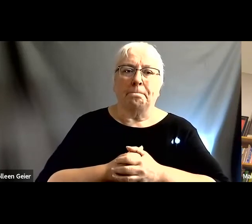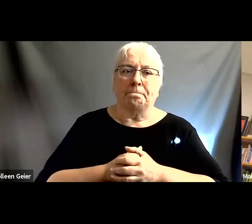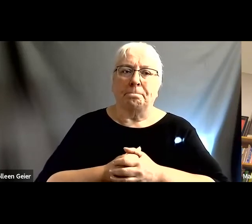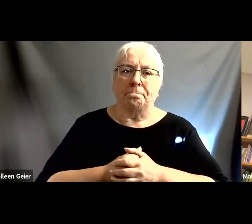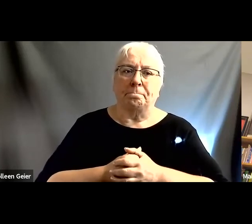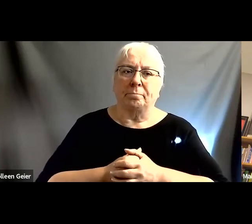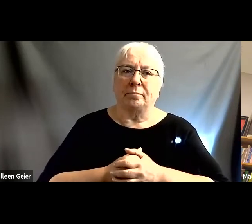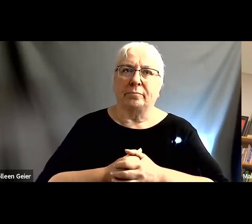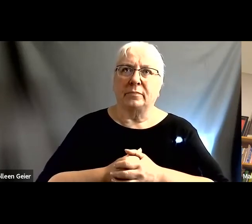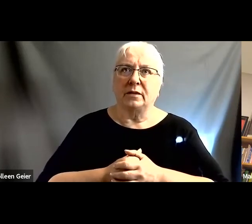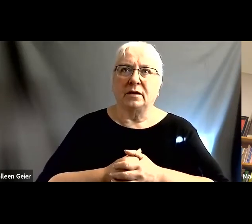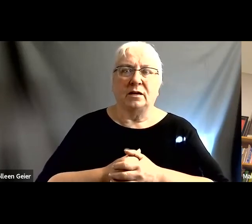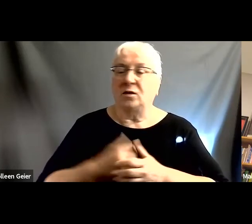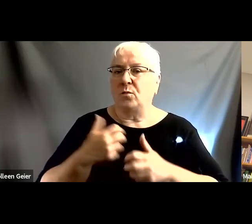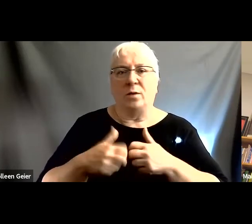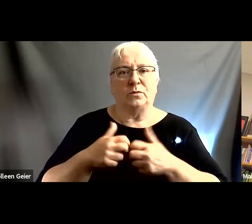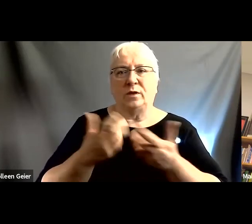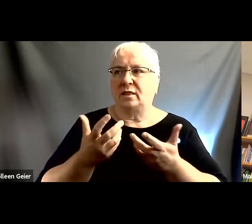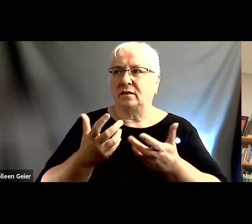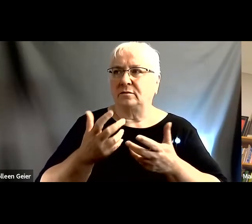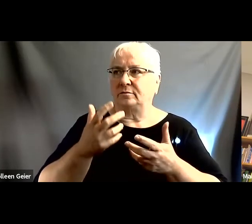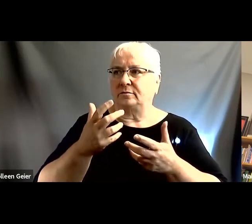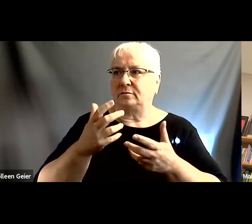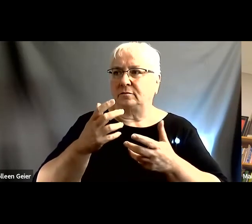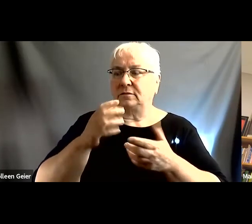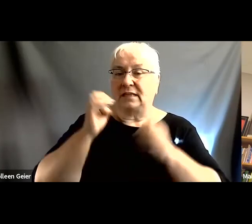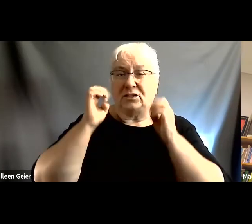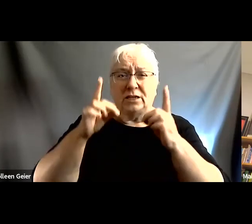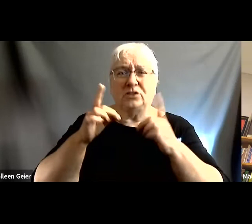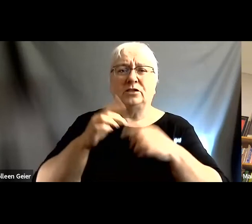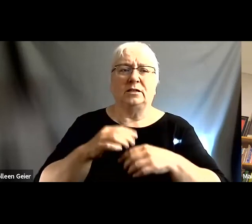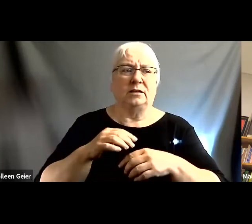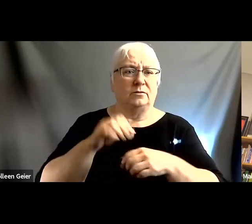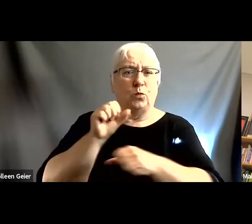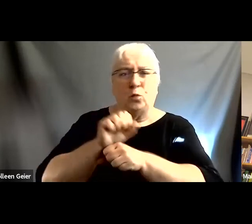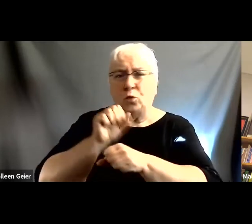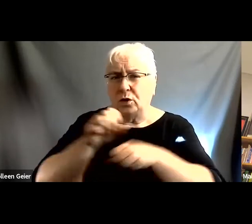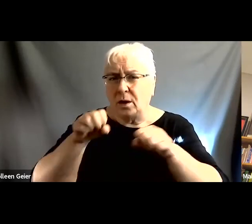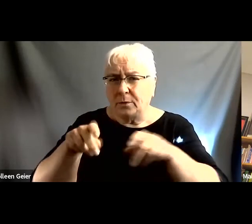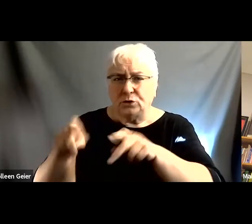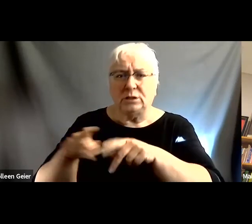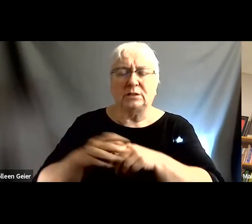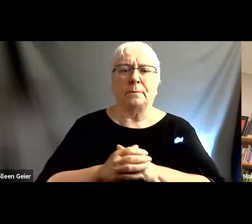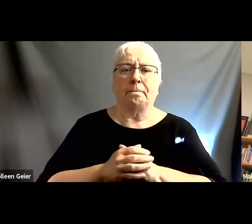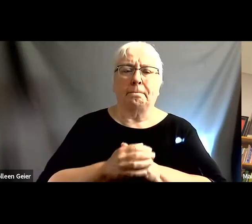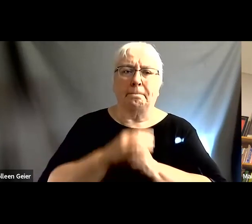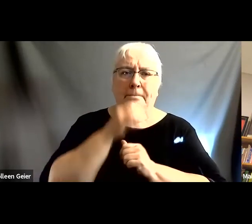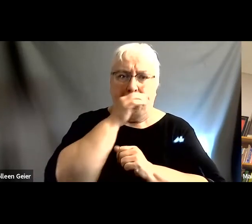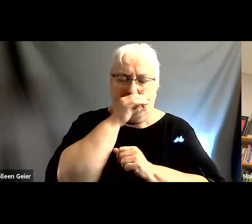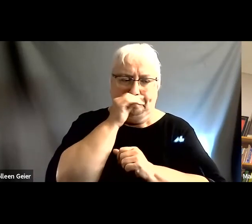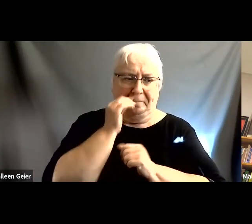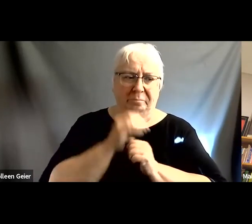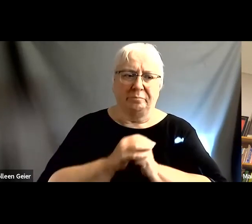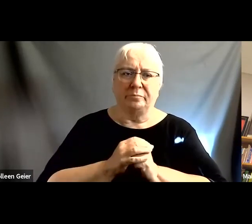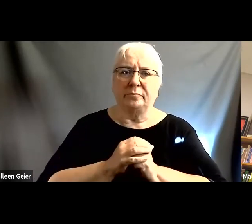of other kind of vocational opportunities and everything. But when we were talking about the rural population, when